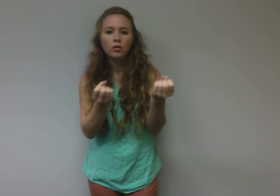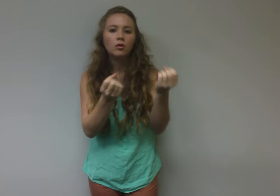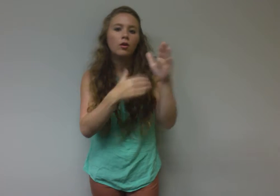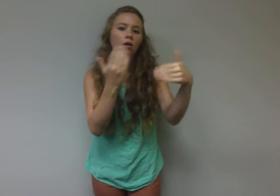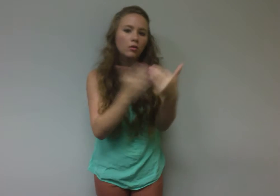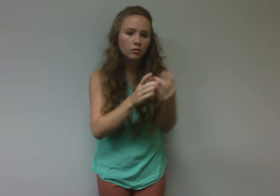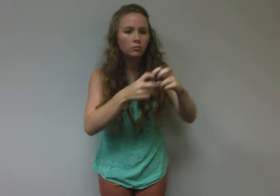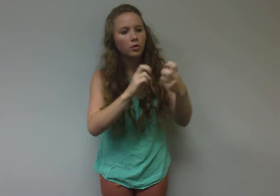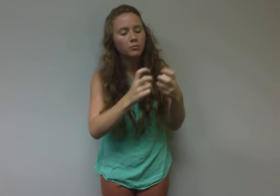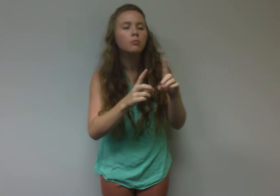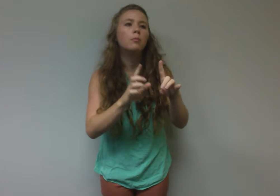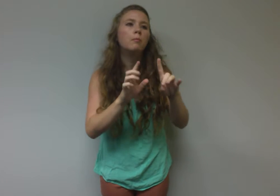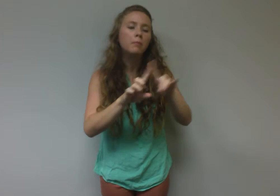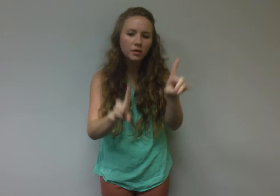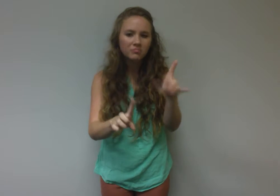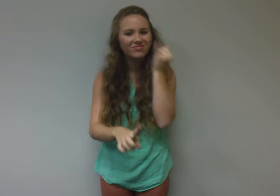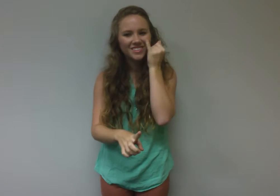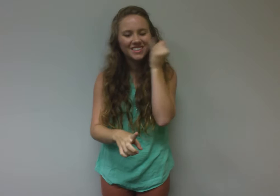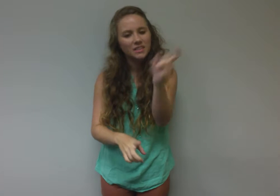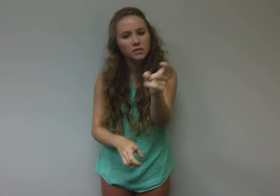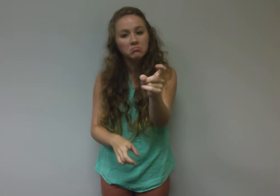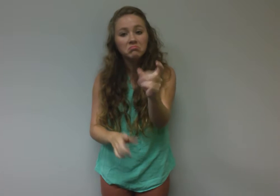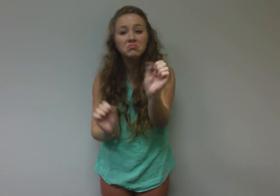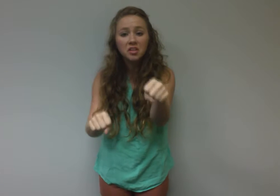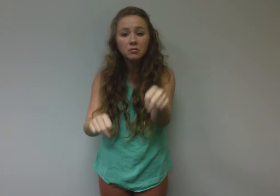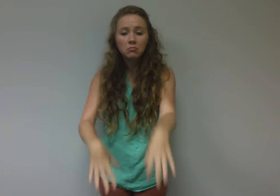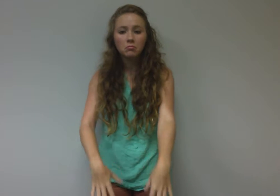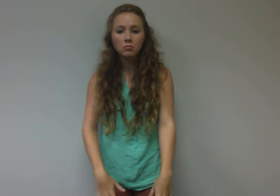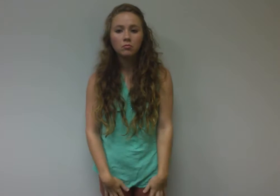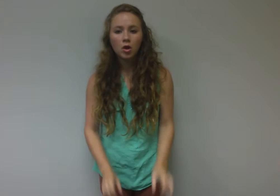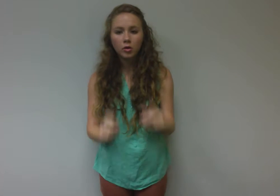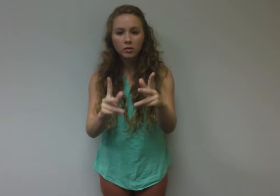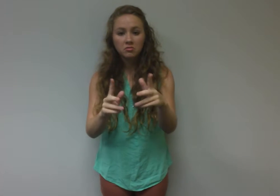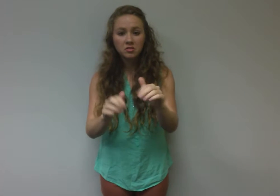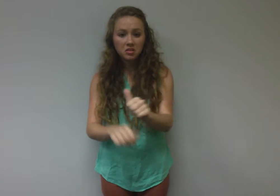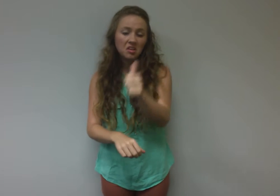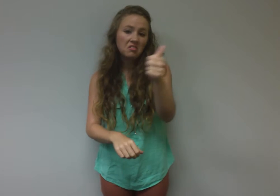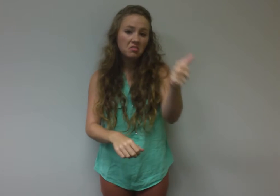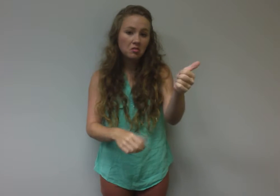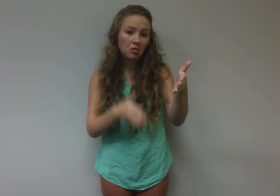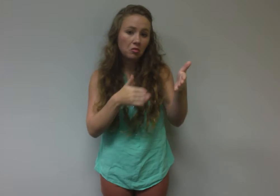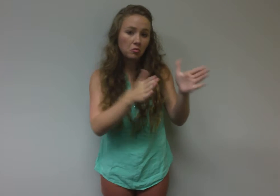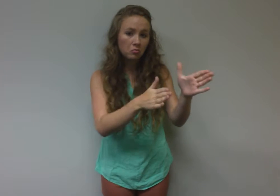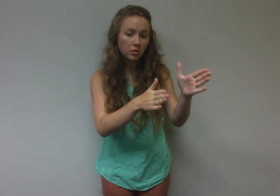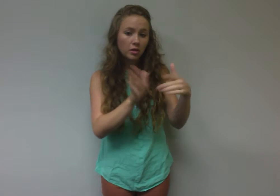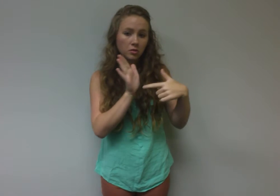different visual approaches appeal in different ways to different people. Let's draw a number line. I don't know if you've seen a number line before, but you're going to see it now.